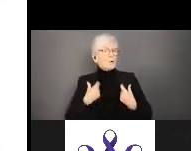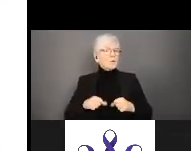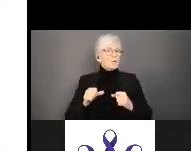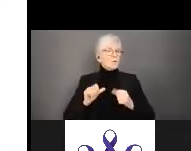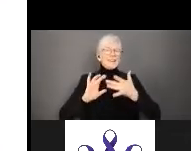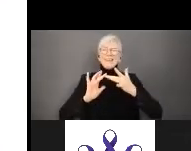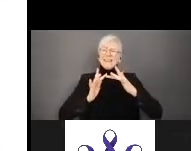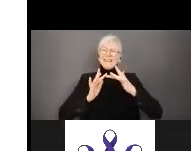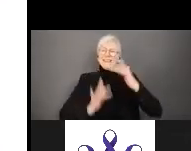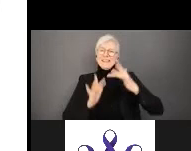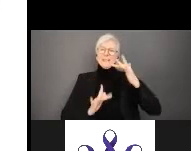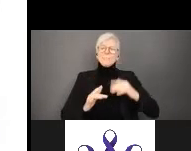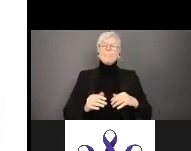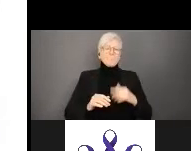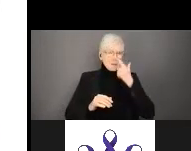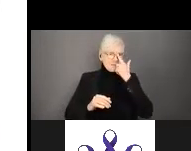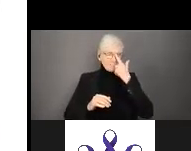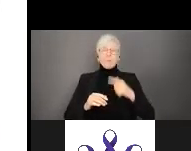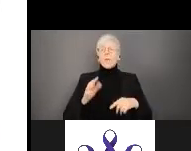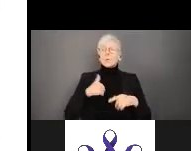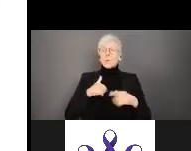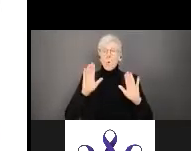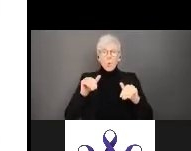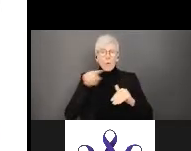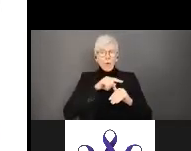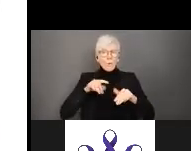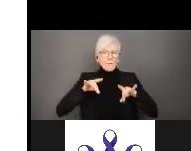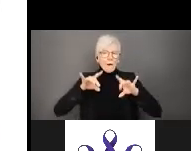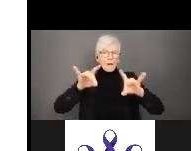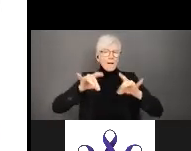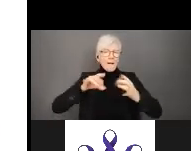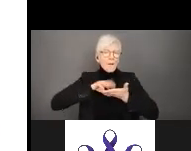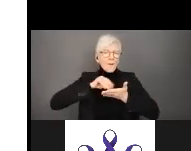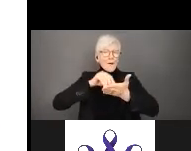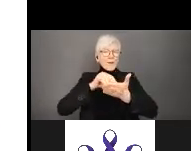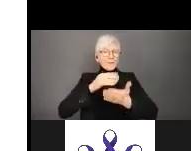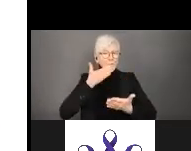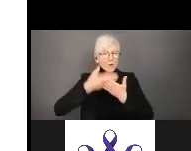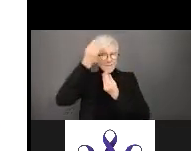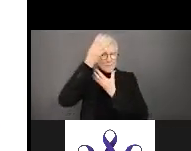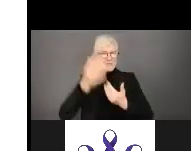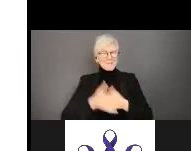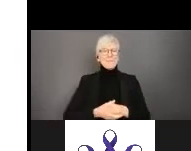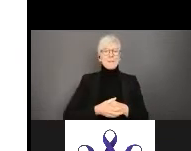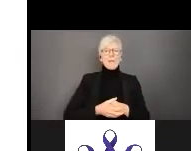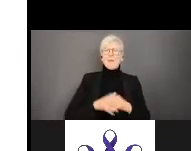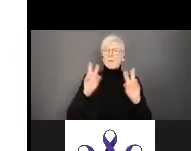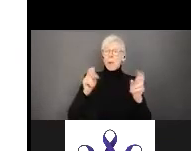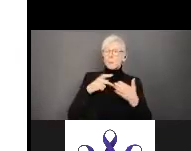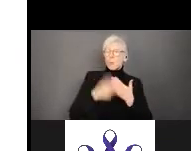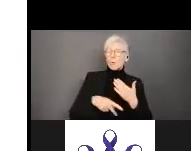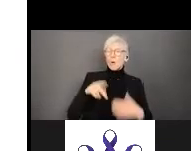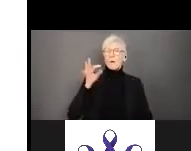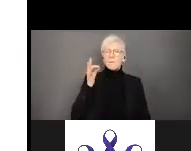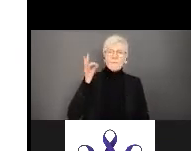employer? So I think you might find some relevant ideas in there. So the Future Us, it's a project that's been